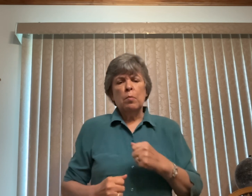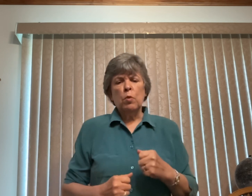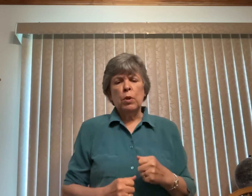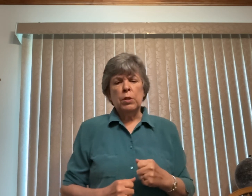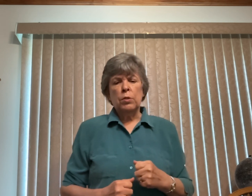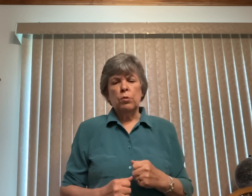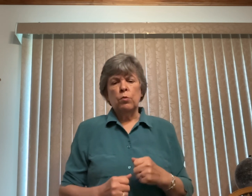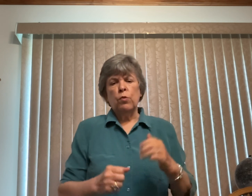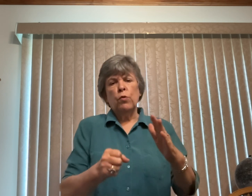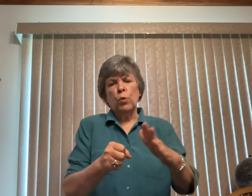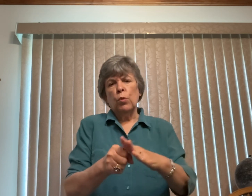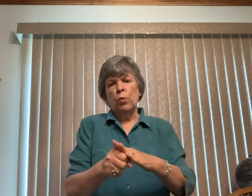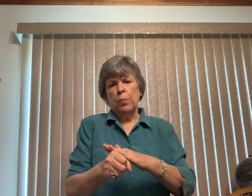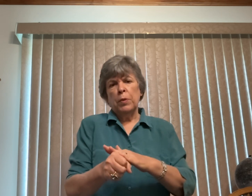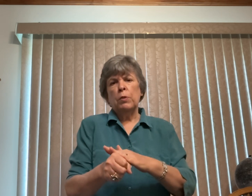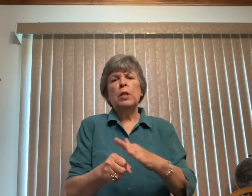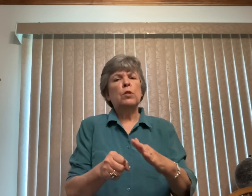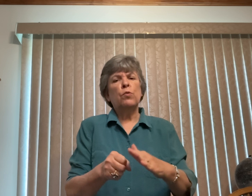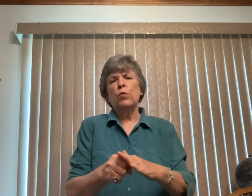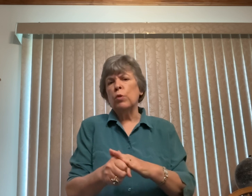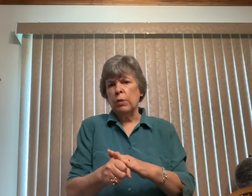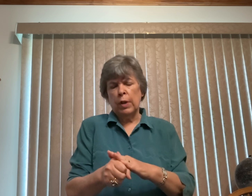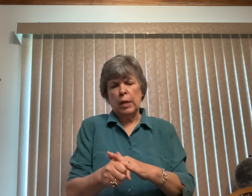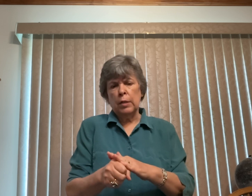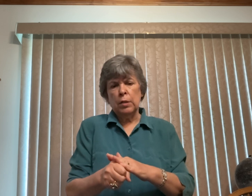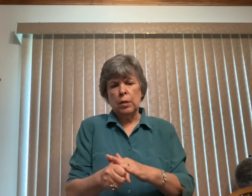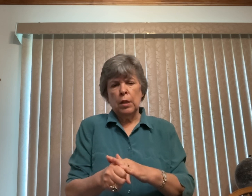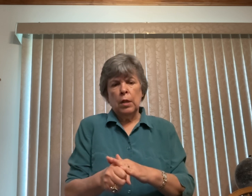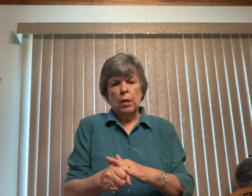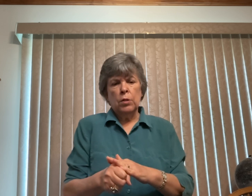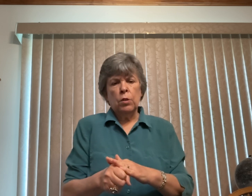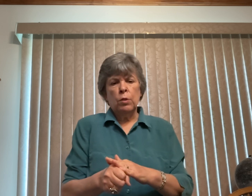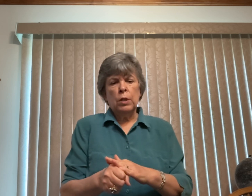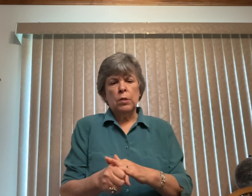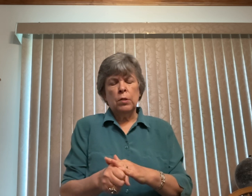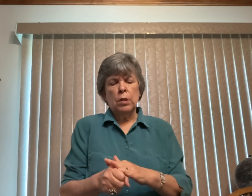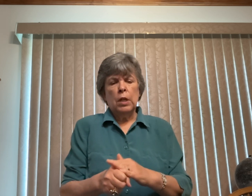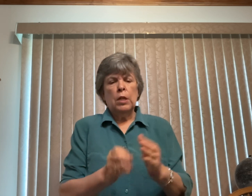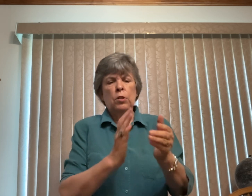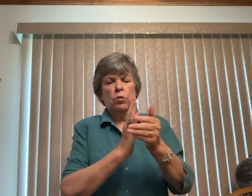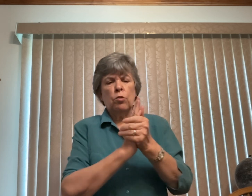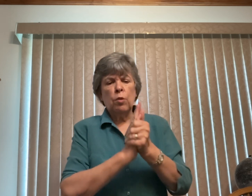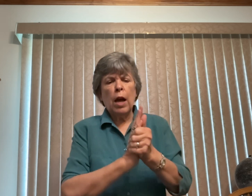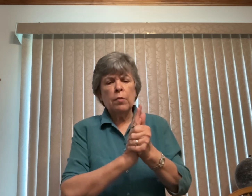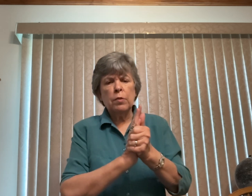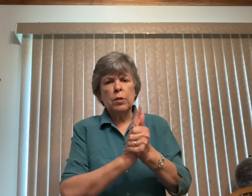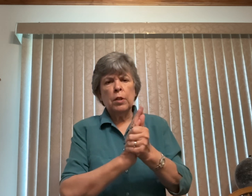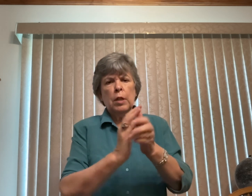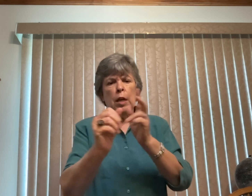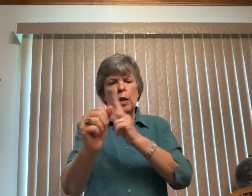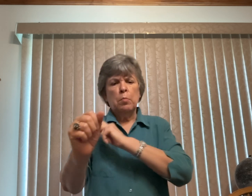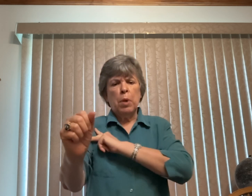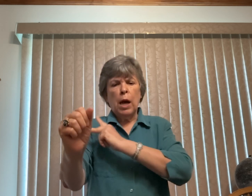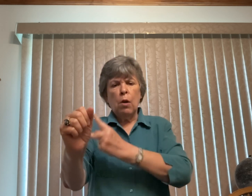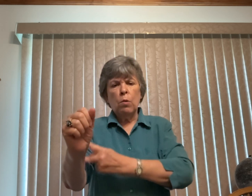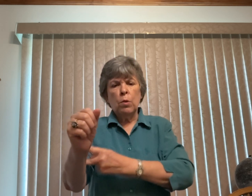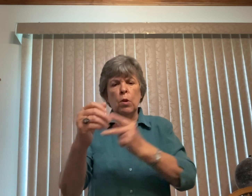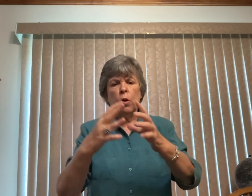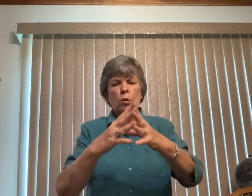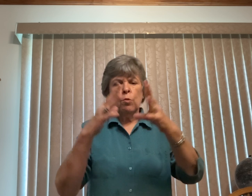going to do full. So he's full of hate. So his craft and power are